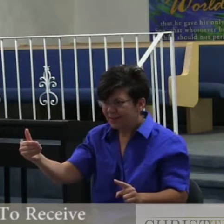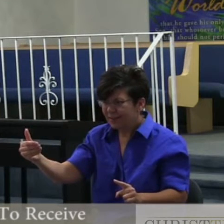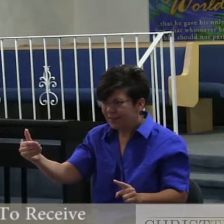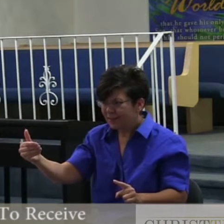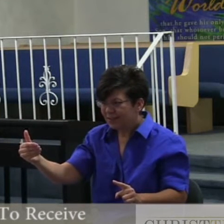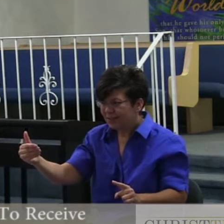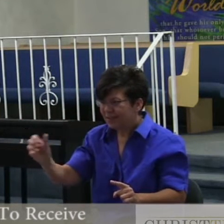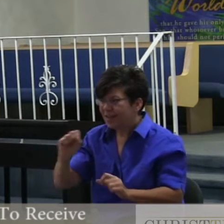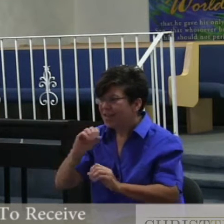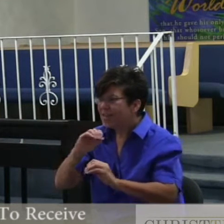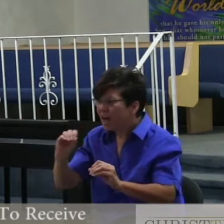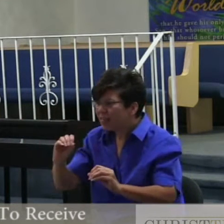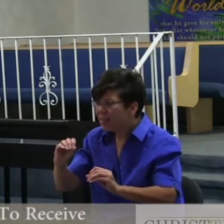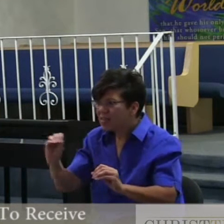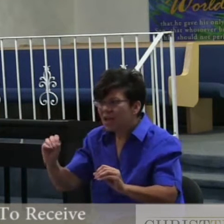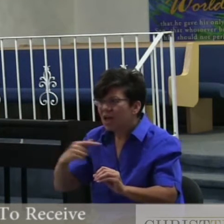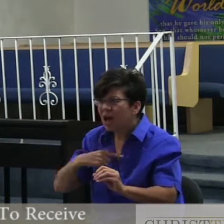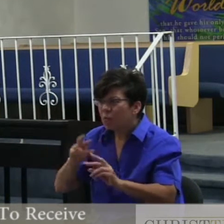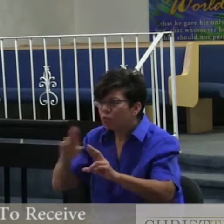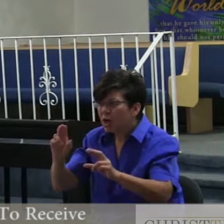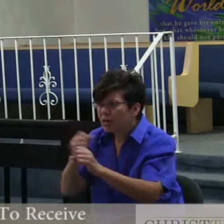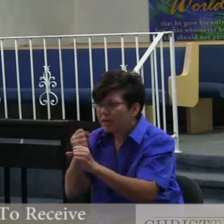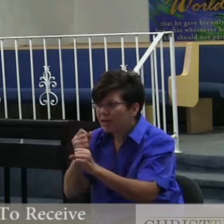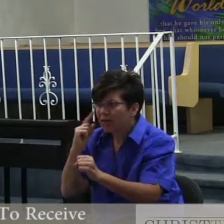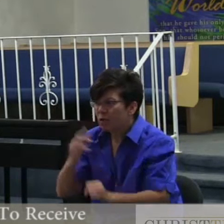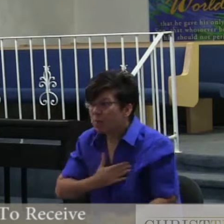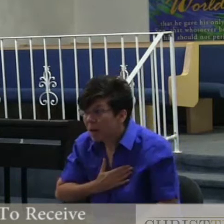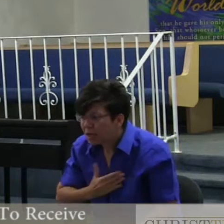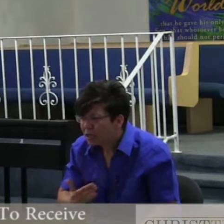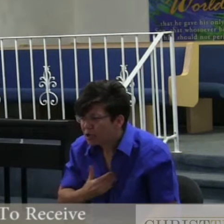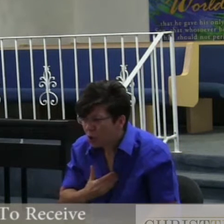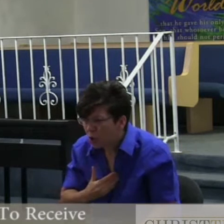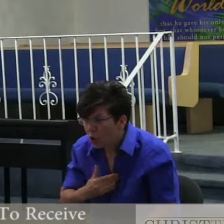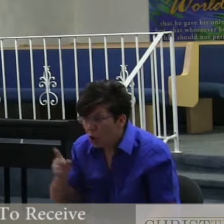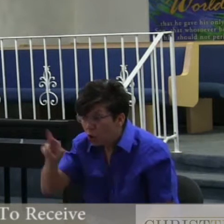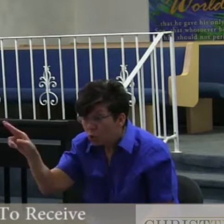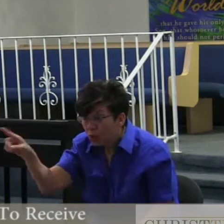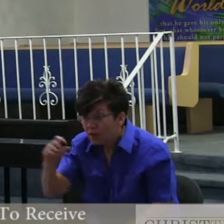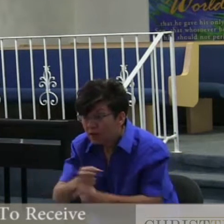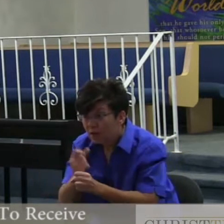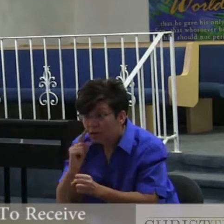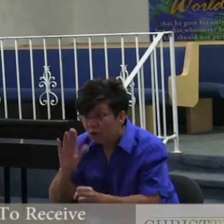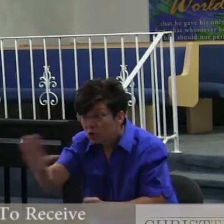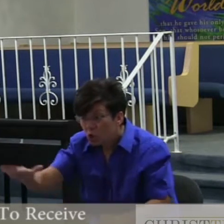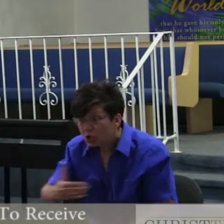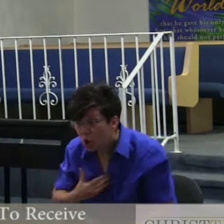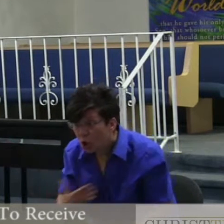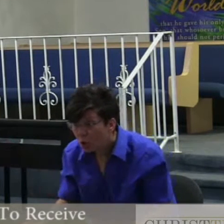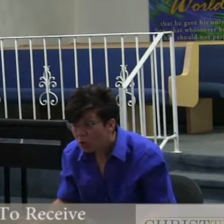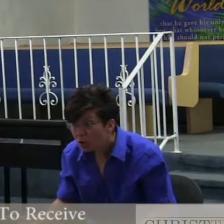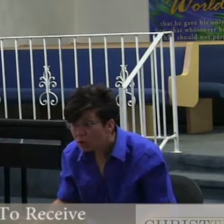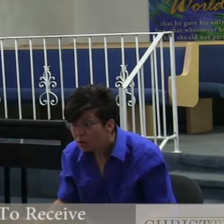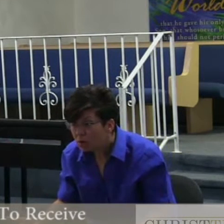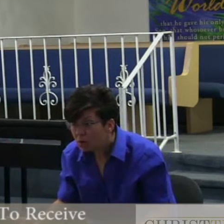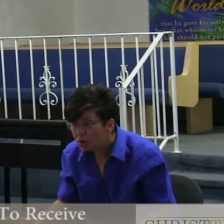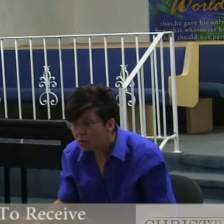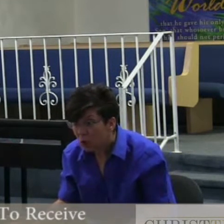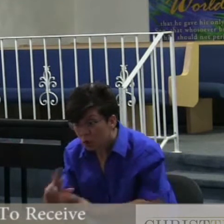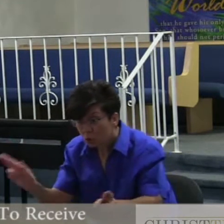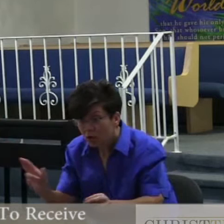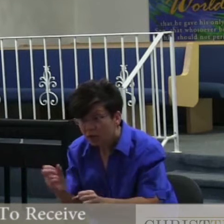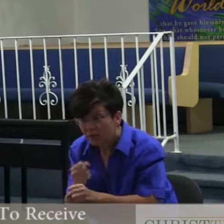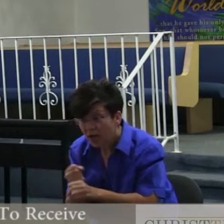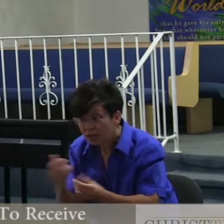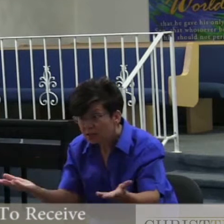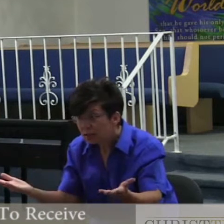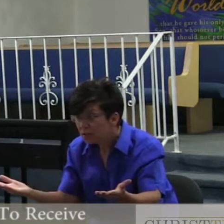Nothing. I am ready to fight for my soul. Are you ready to fight for your soul? Are you ready to